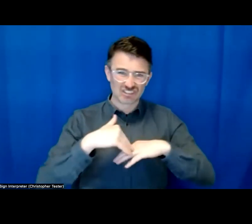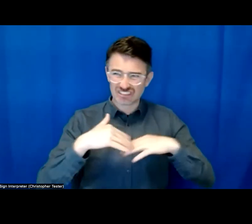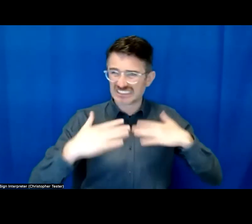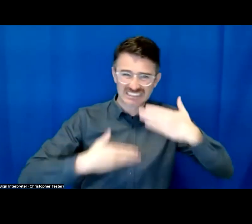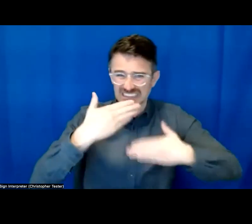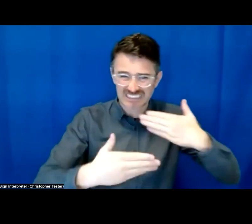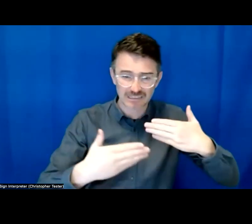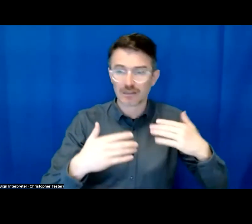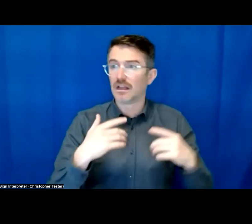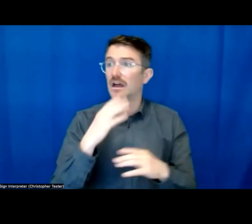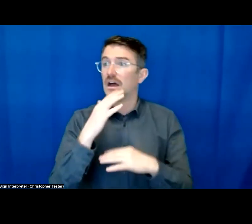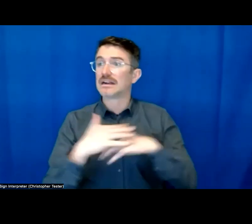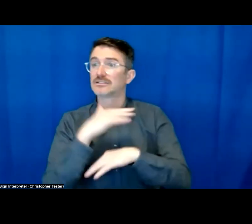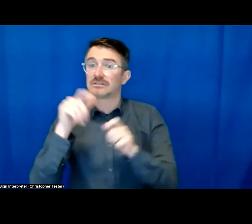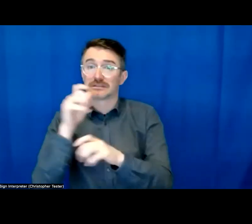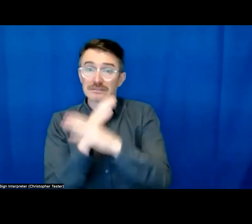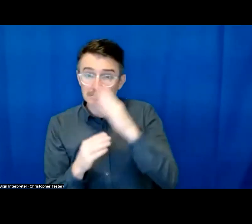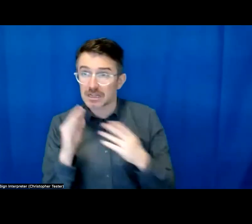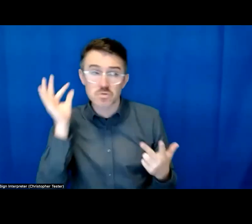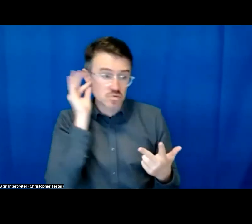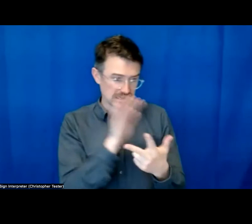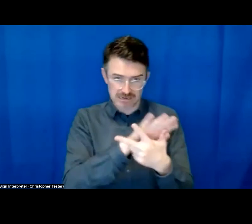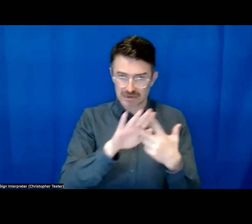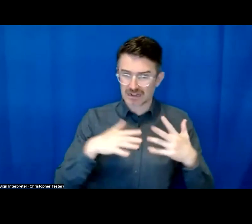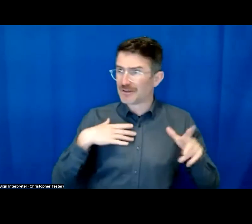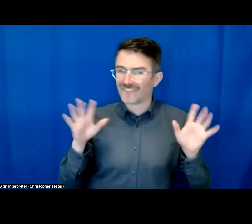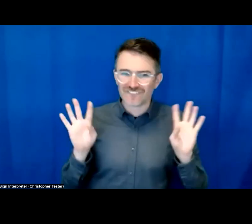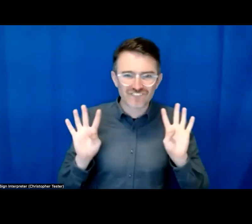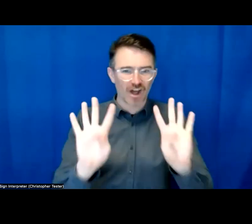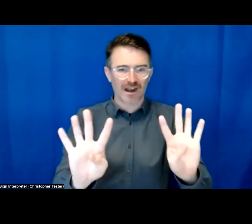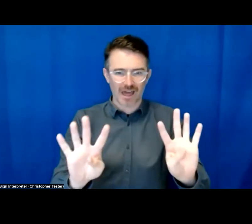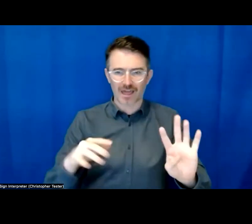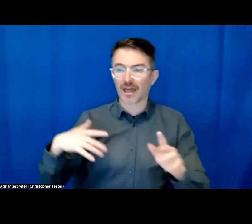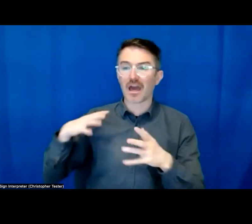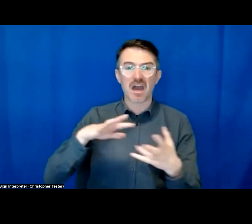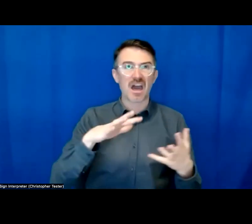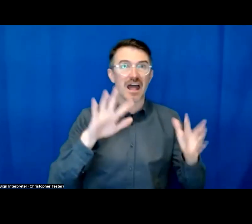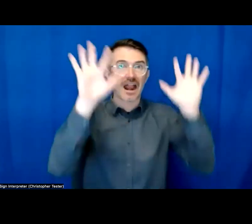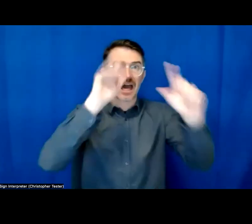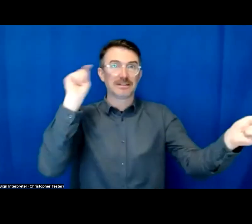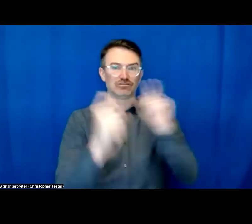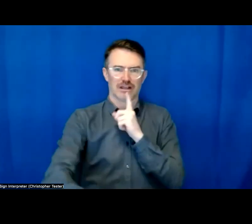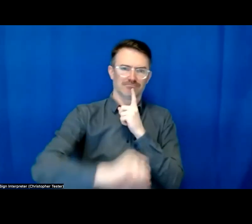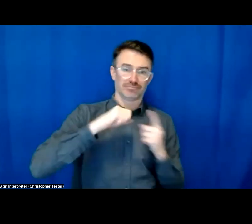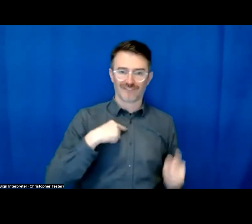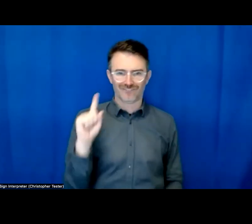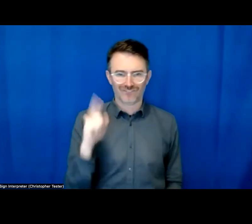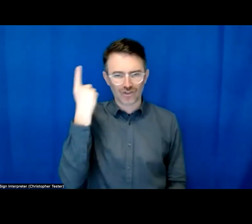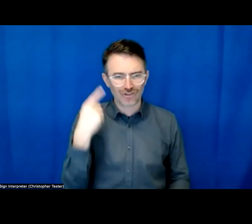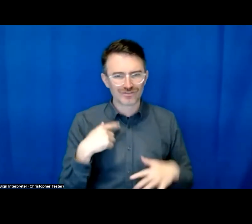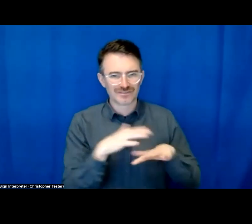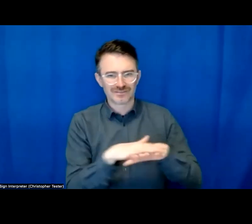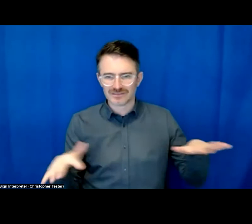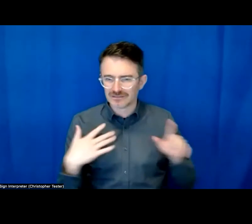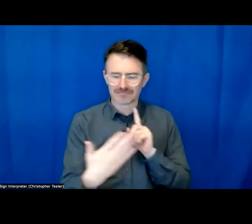and also the climate change justice and mechanisms. Nepal lies in the 12th position in the risks of